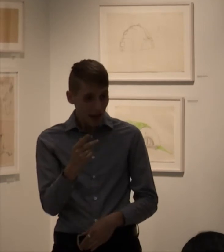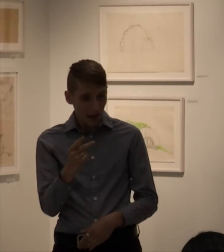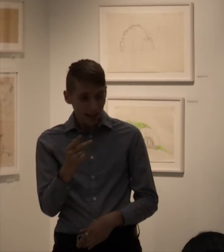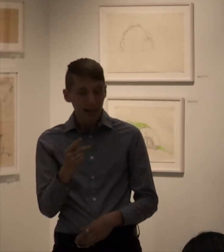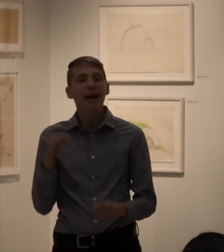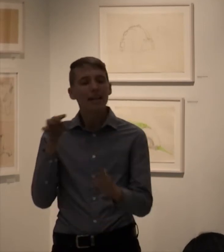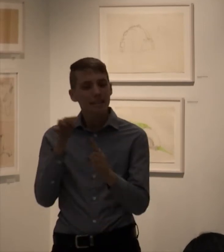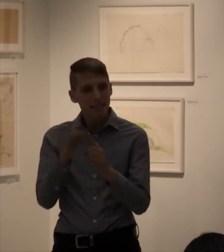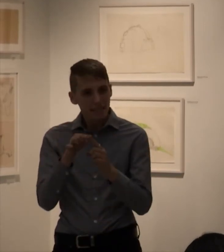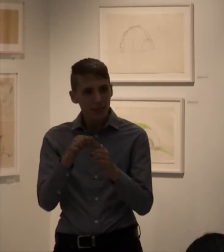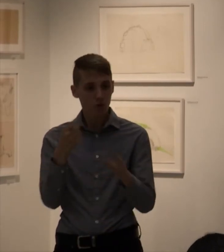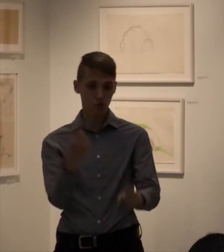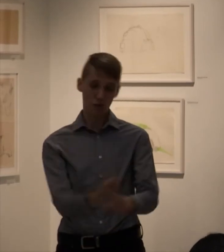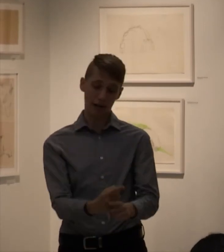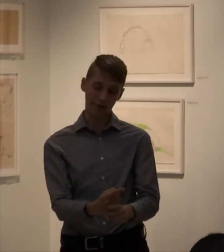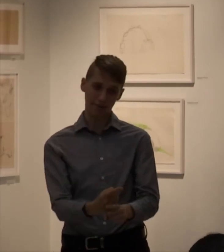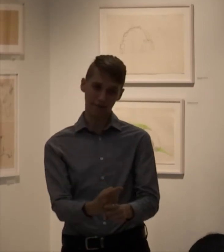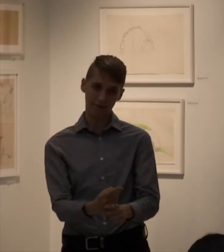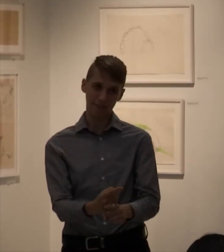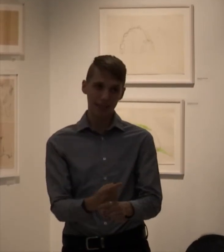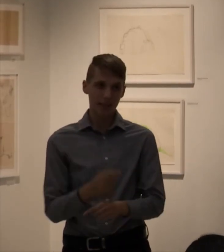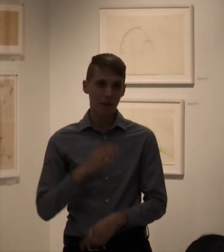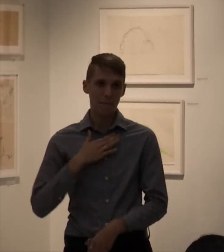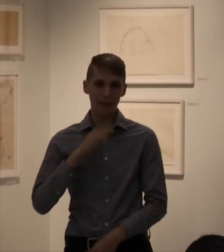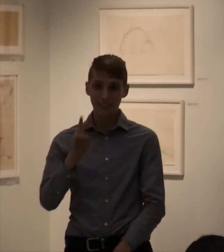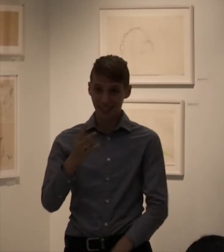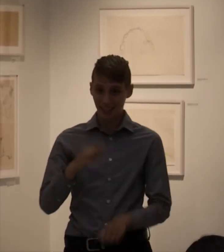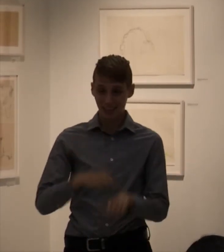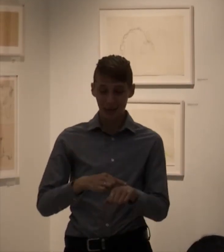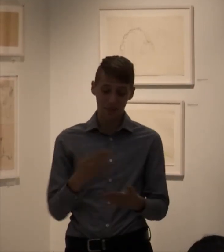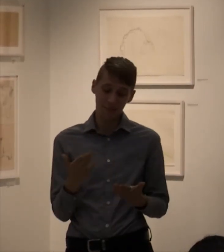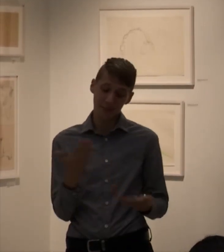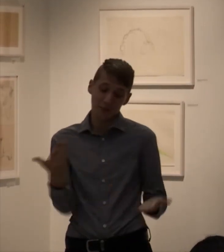this is only my second time. There may be more.